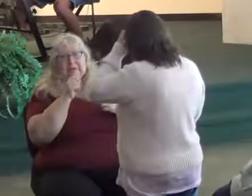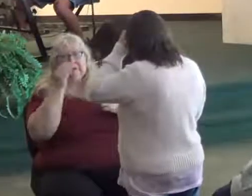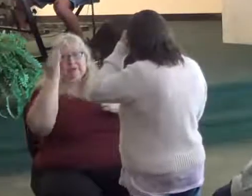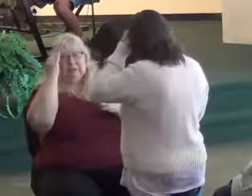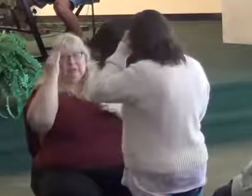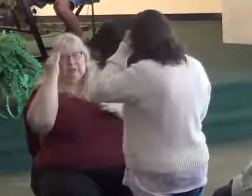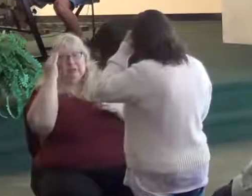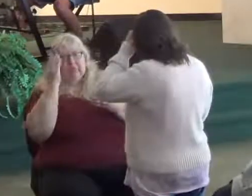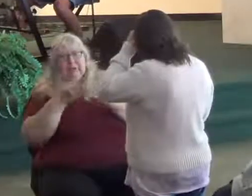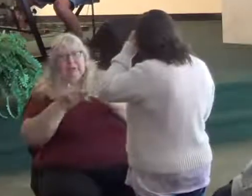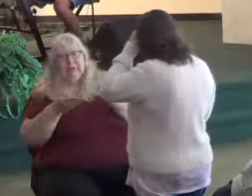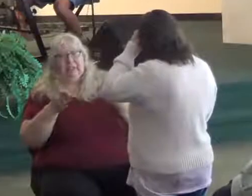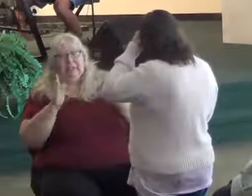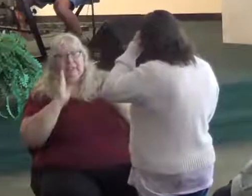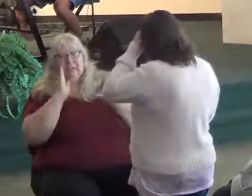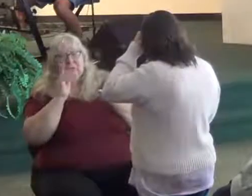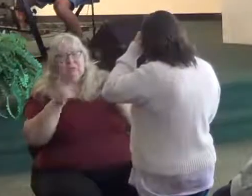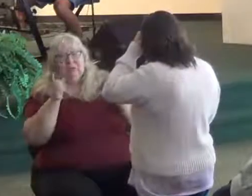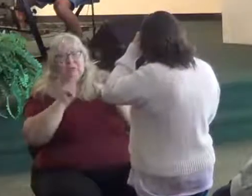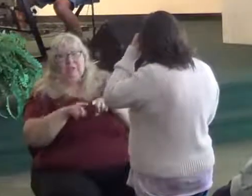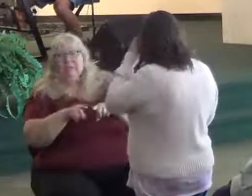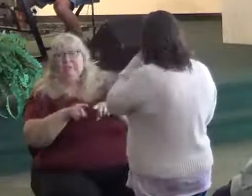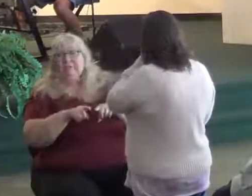perfect. But all right, here we go.